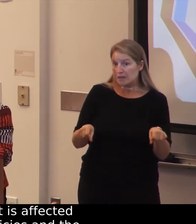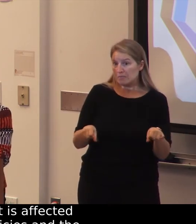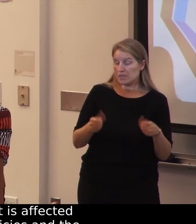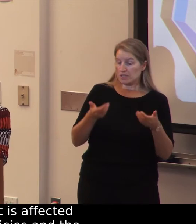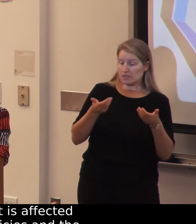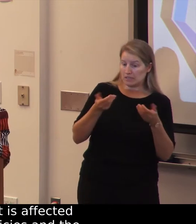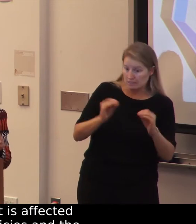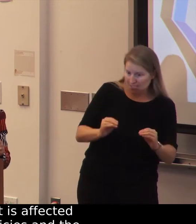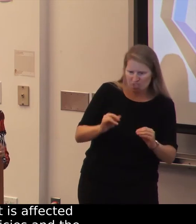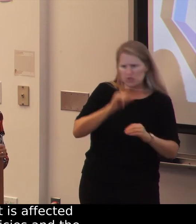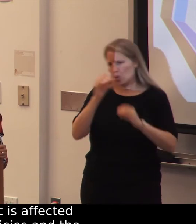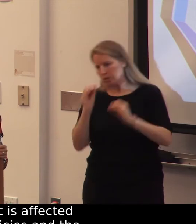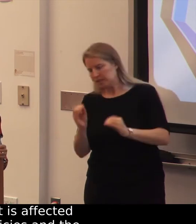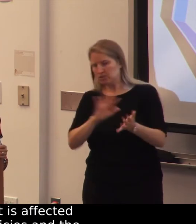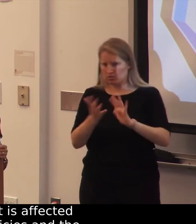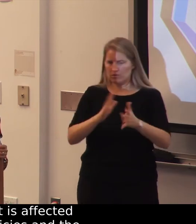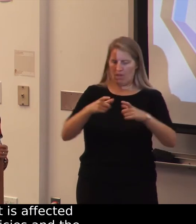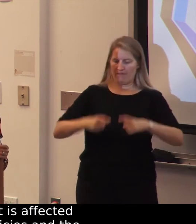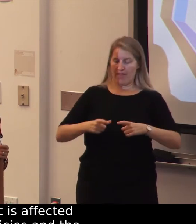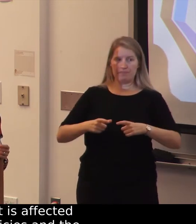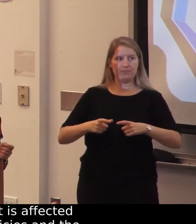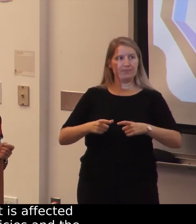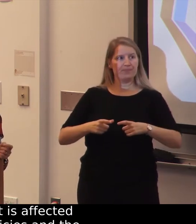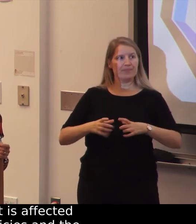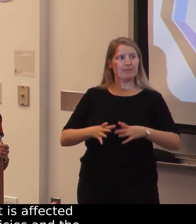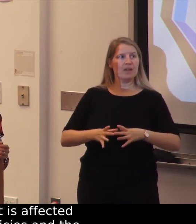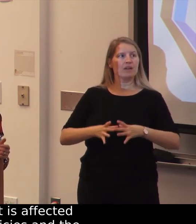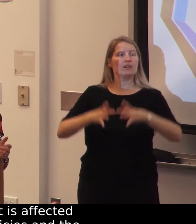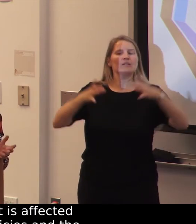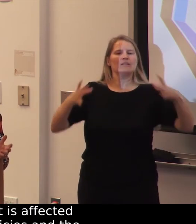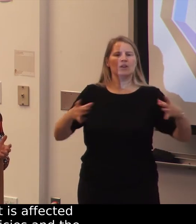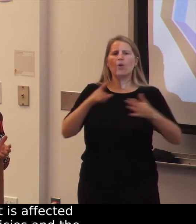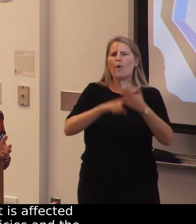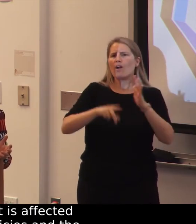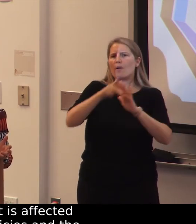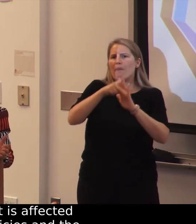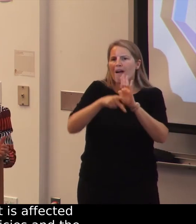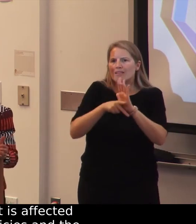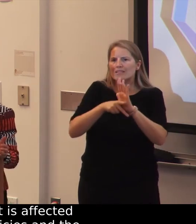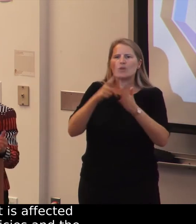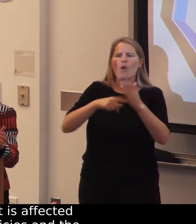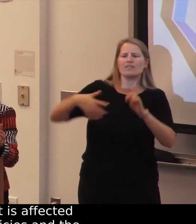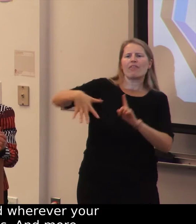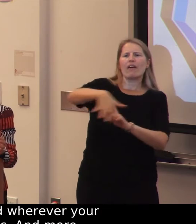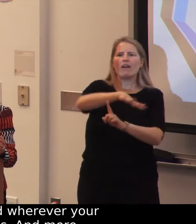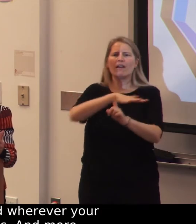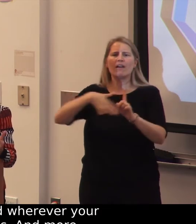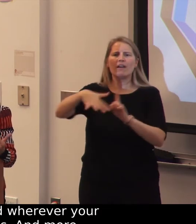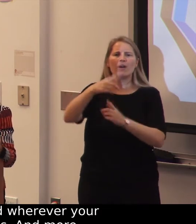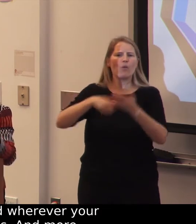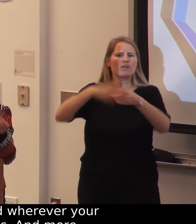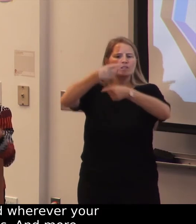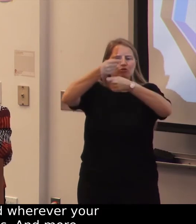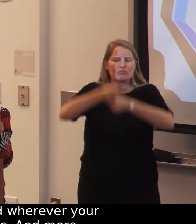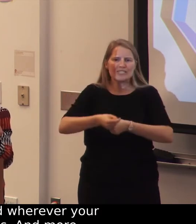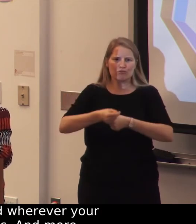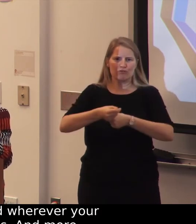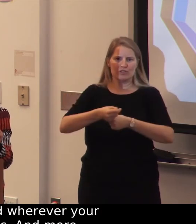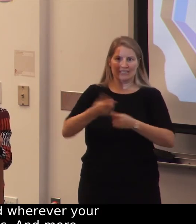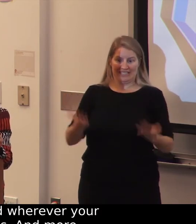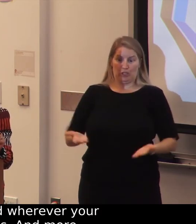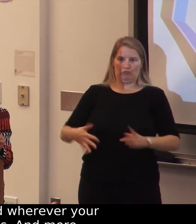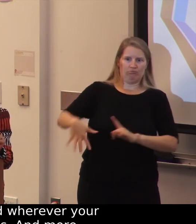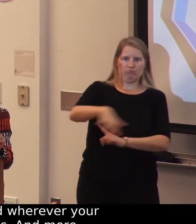writing system. But all of that is affected by the policies and the context and the traditions that